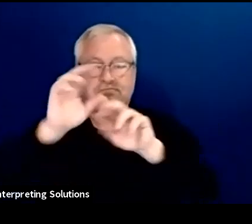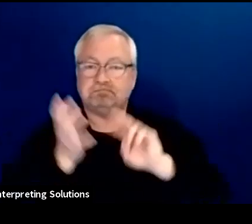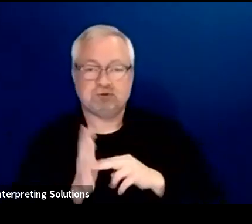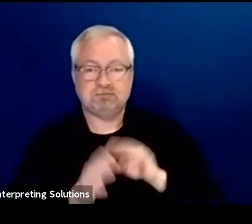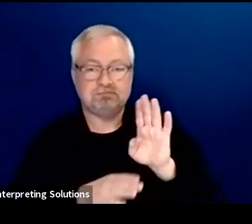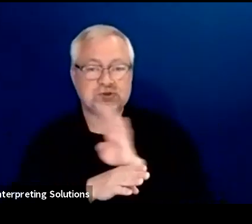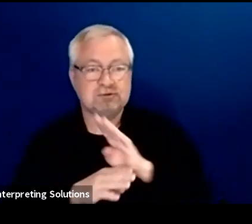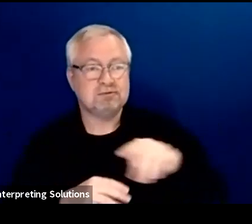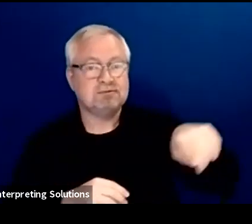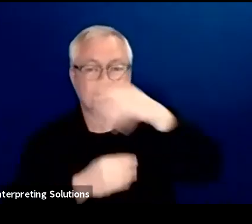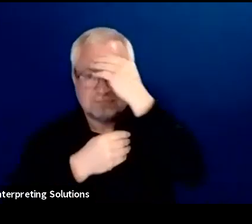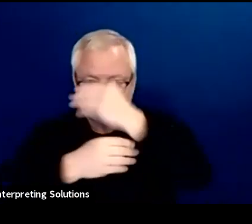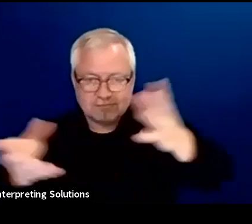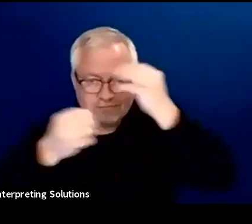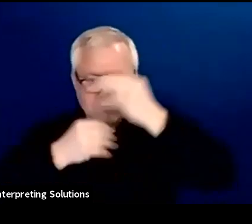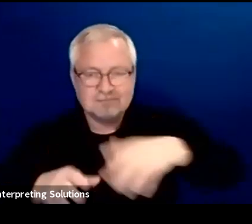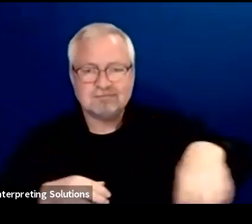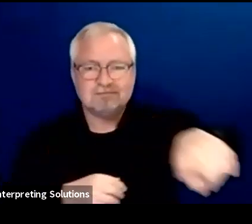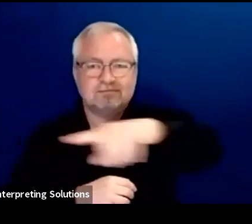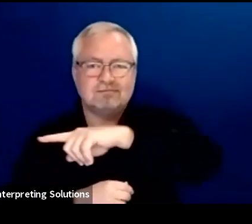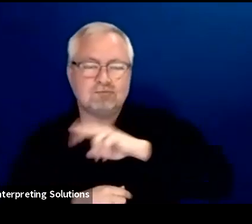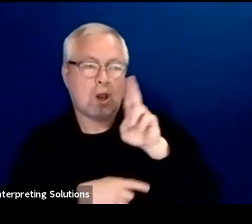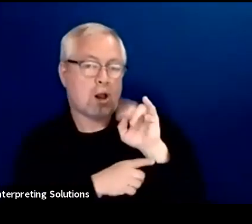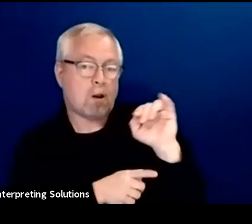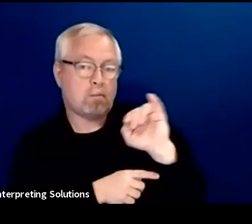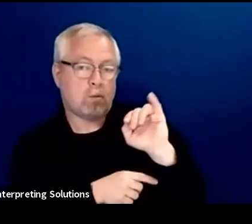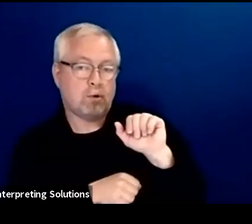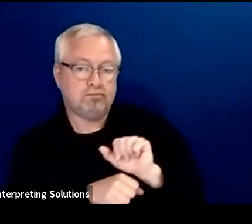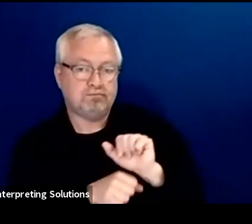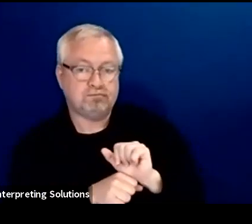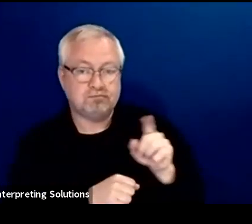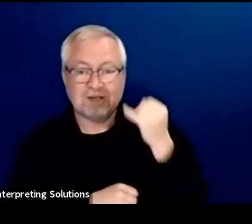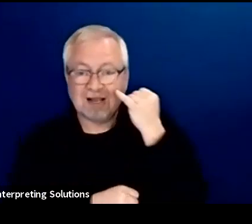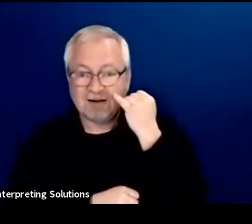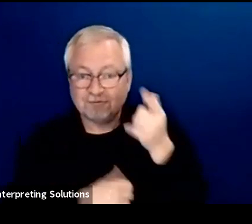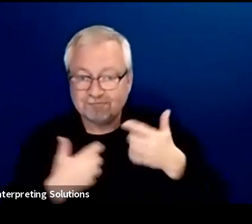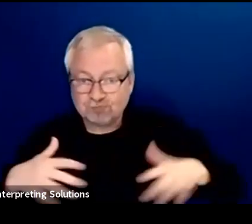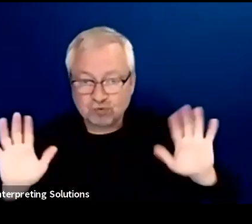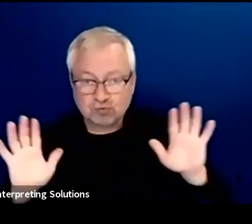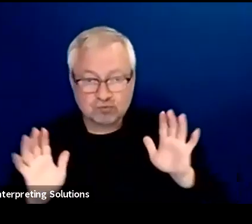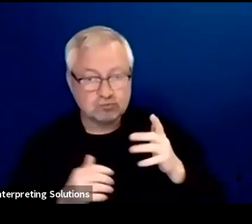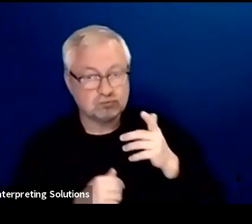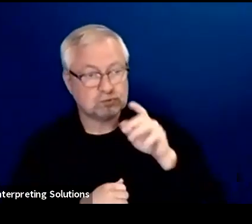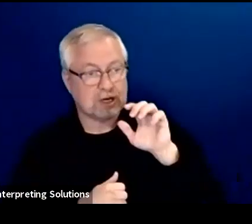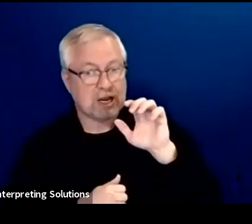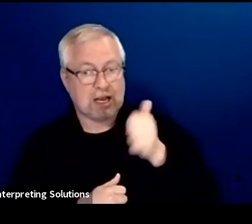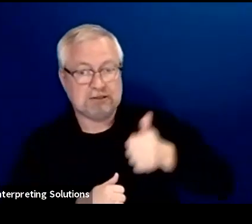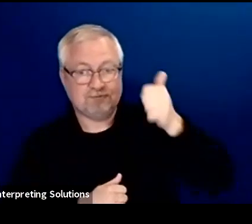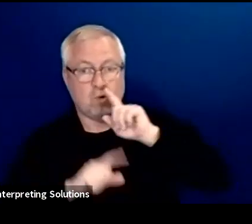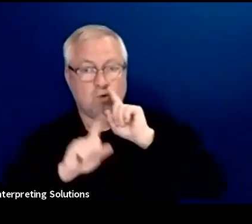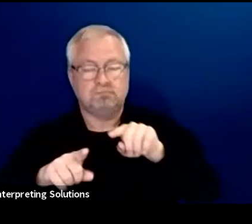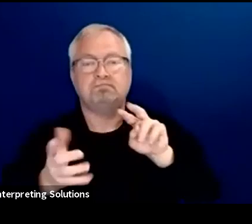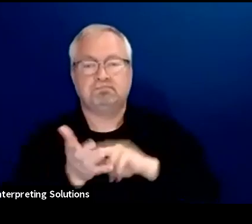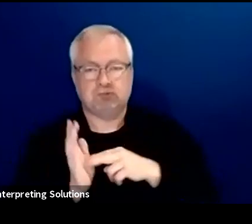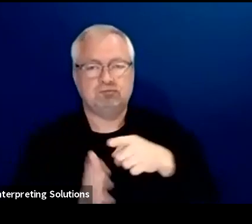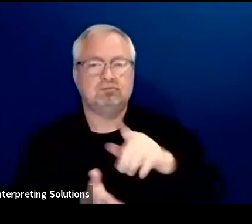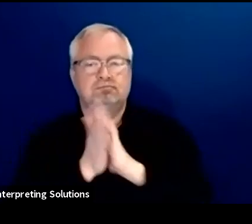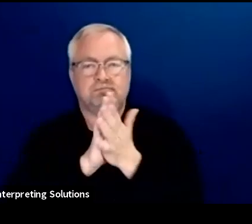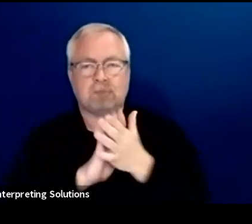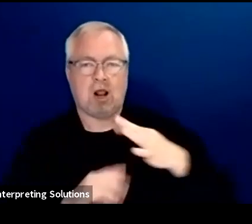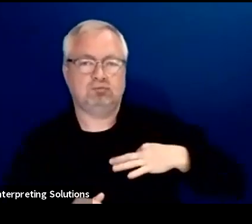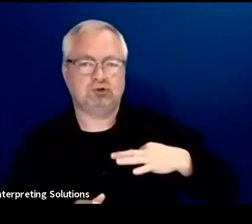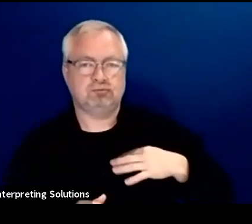the existence of unemployment insurance. And if we've done that, which the executive order does, we are then eligible to issue those payments. I will just